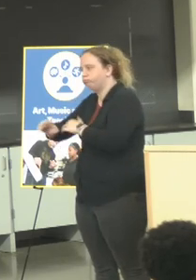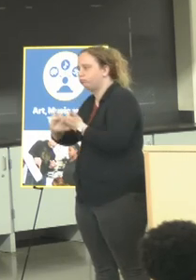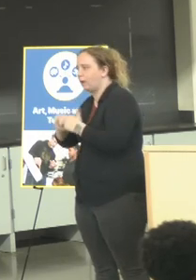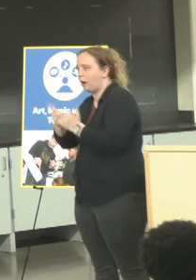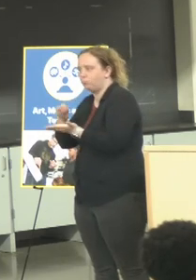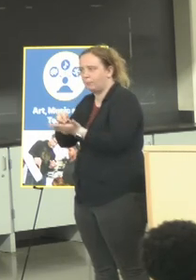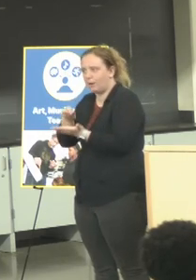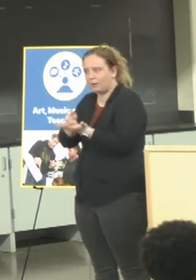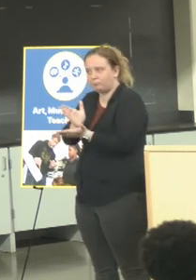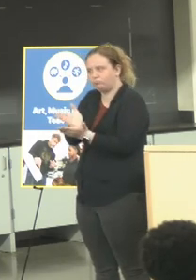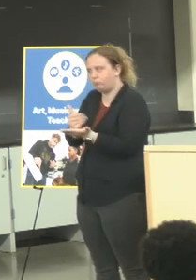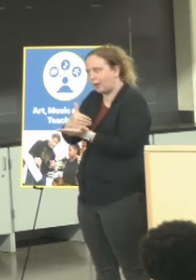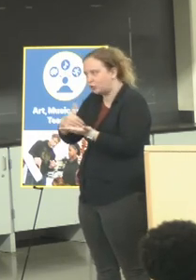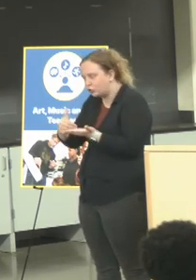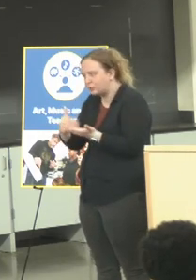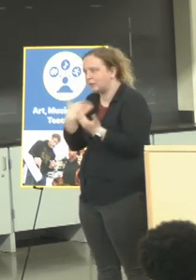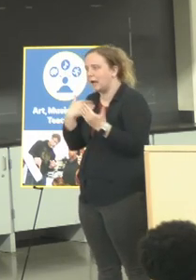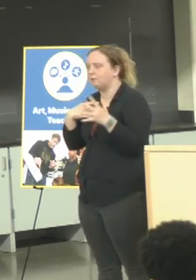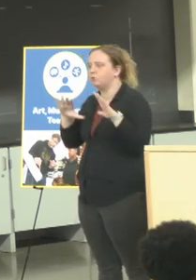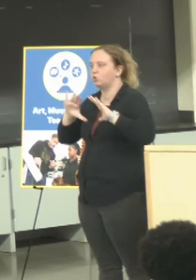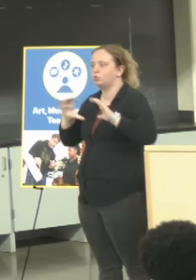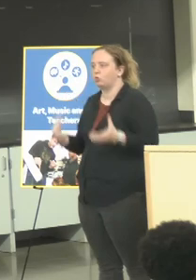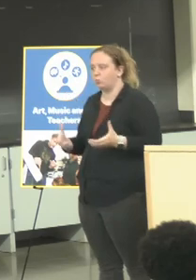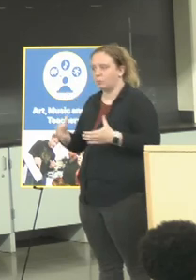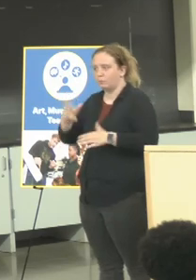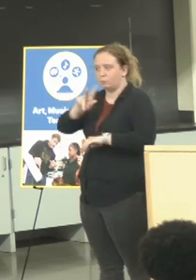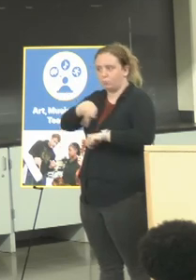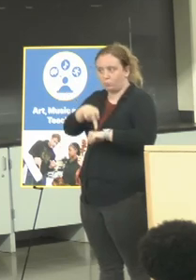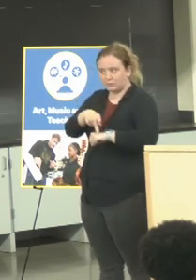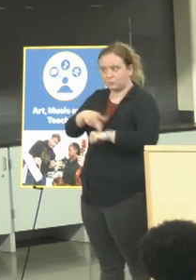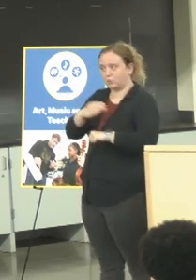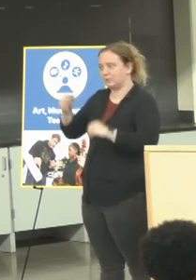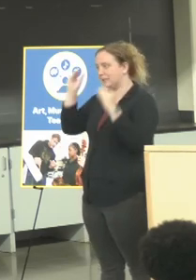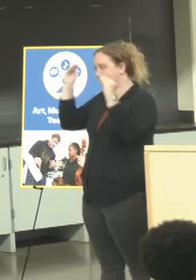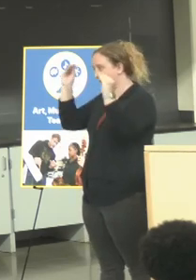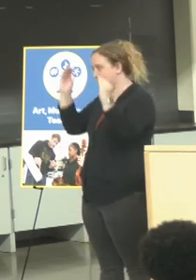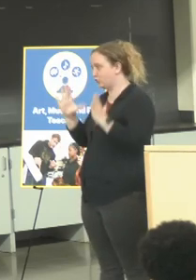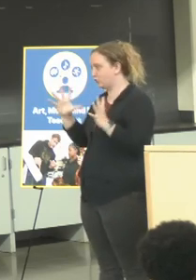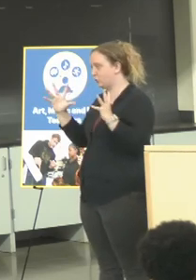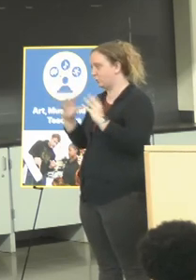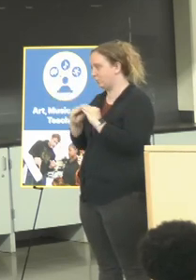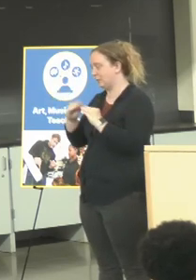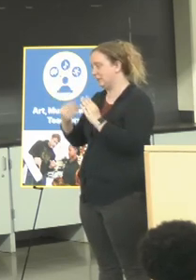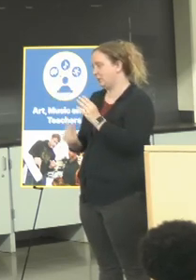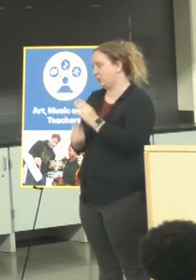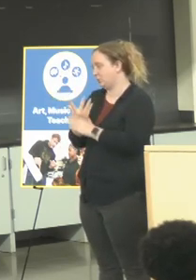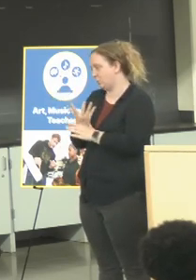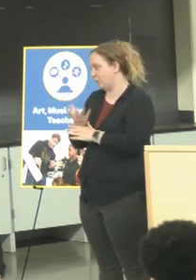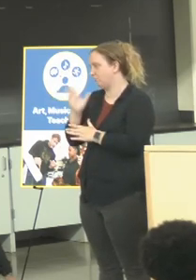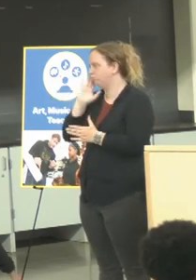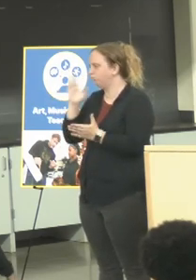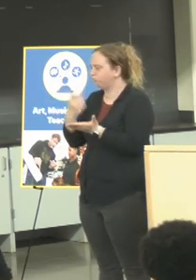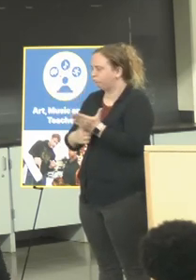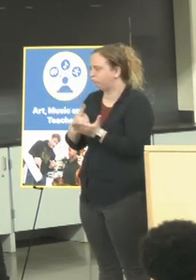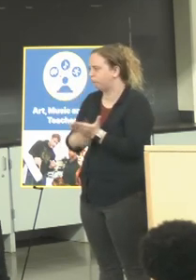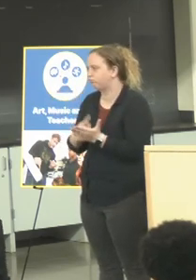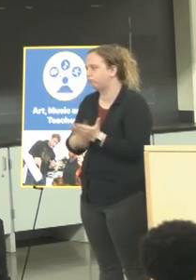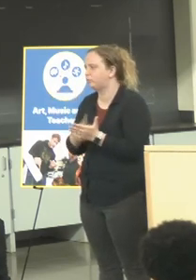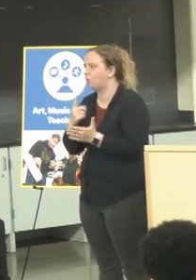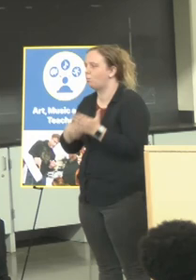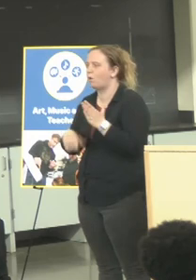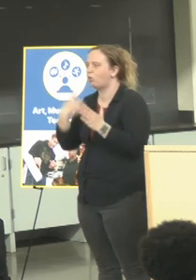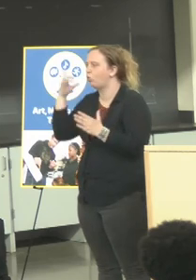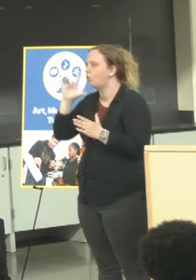teachers who've been meeting this spring to revisit what that might look like going forward with a different system of schools. And